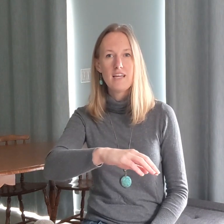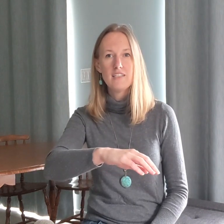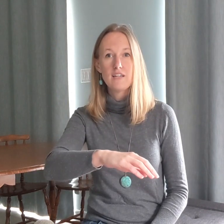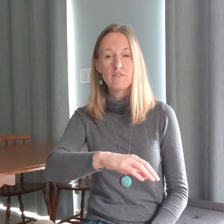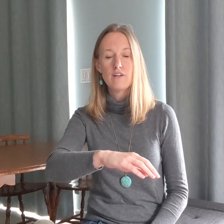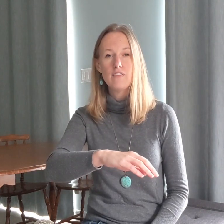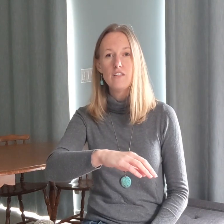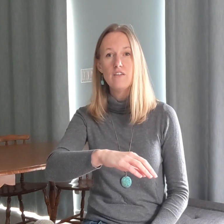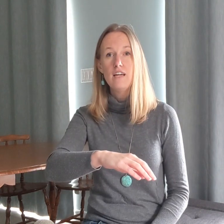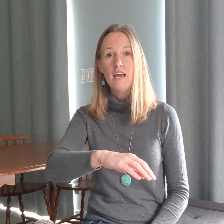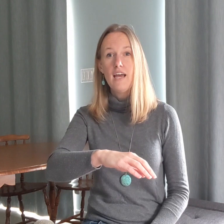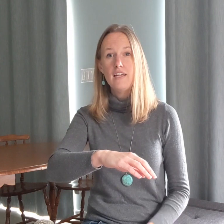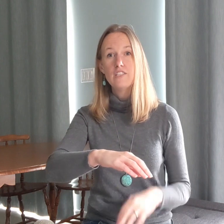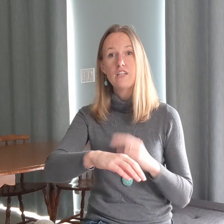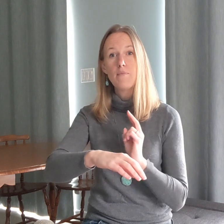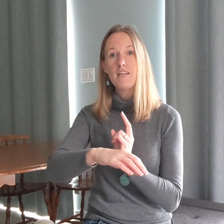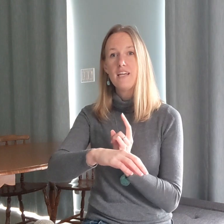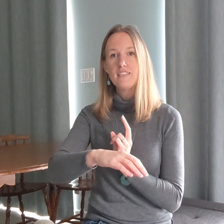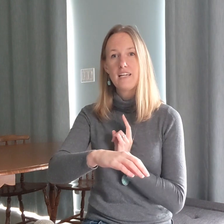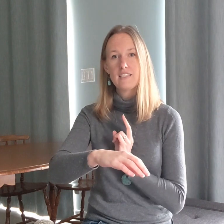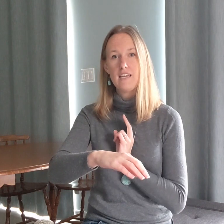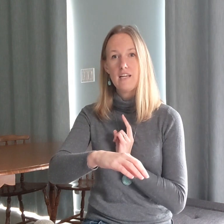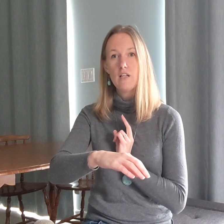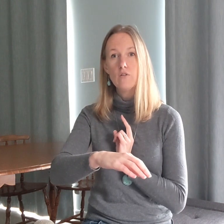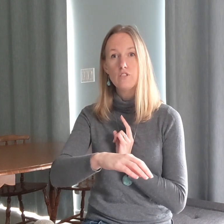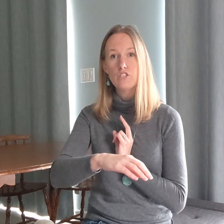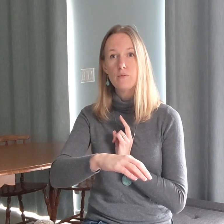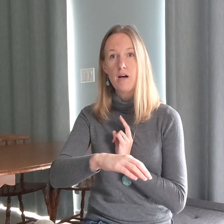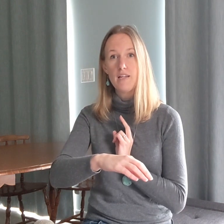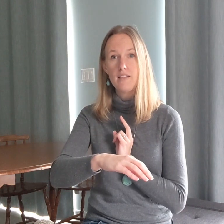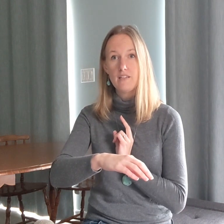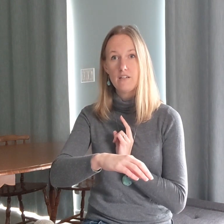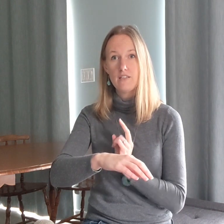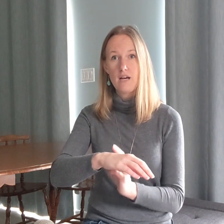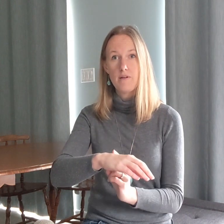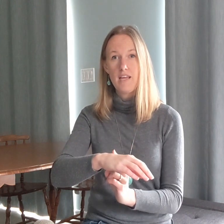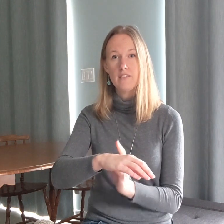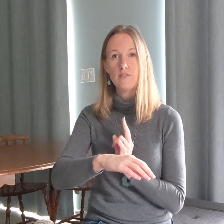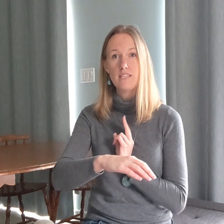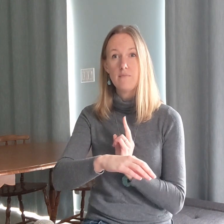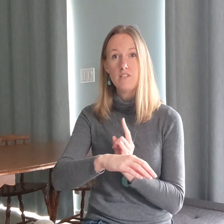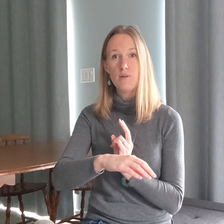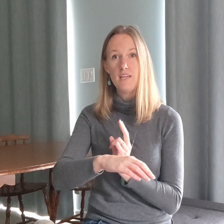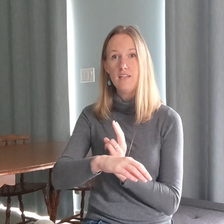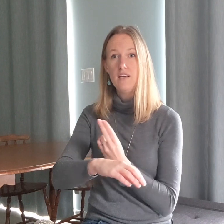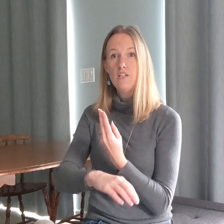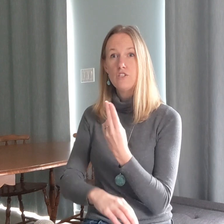hand out in front of you and your dominant hand is actually closer to your body than your dominant hand so it's in between two